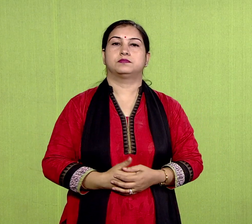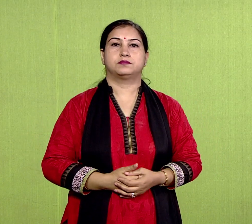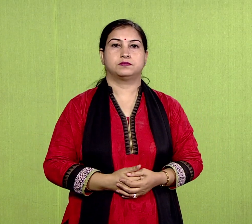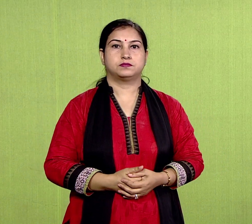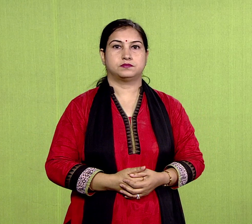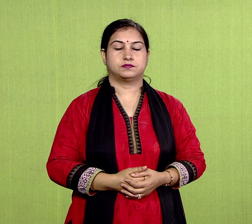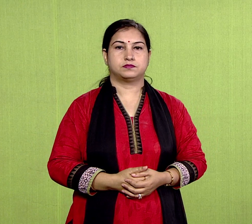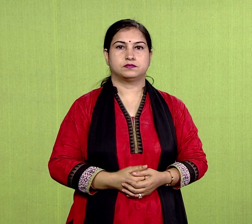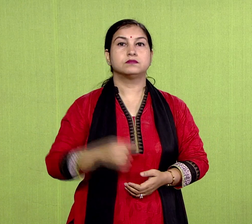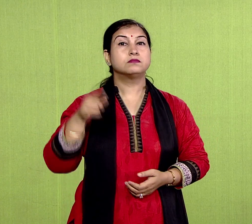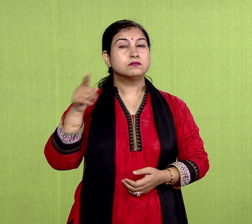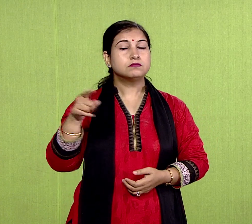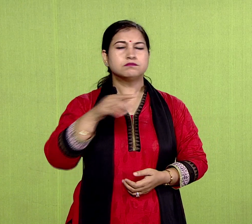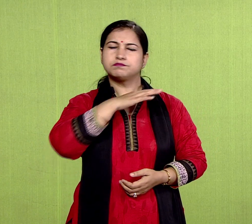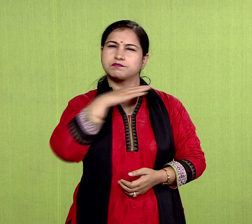He died at the age of 80